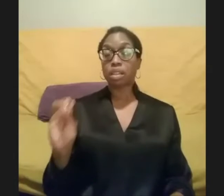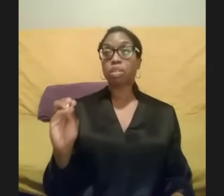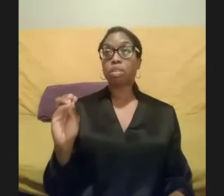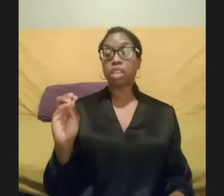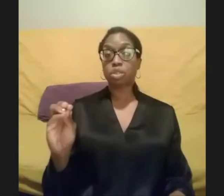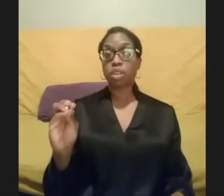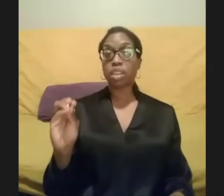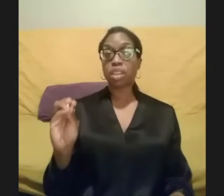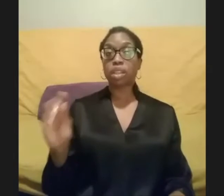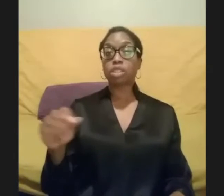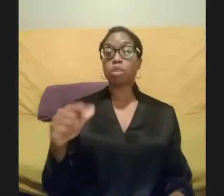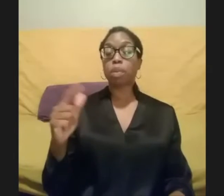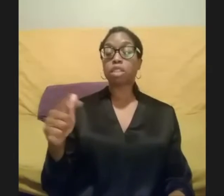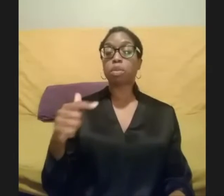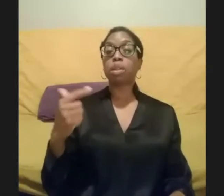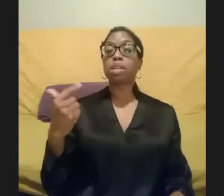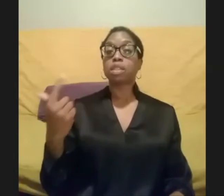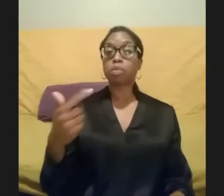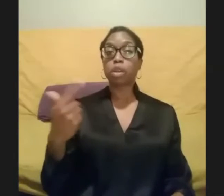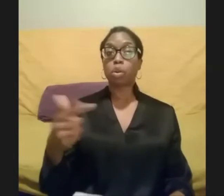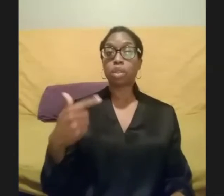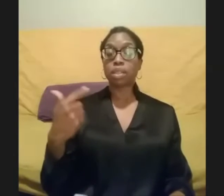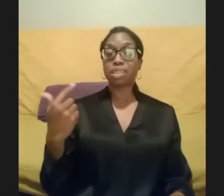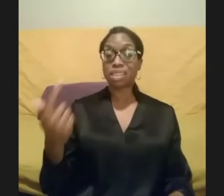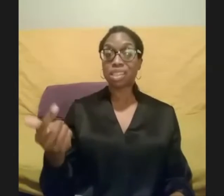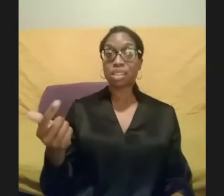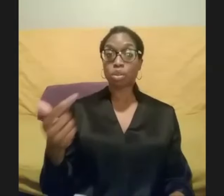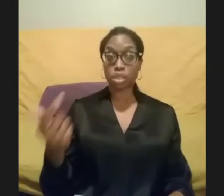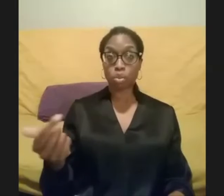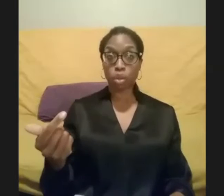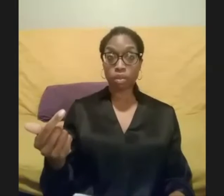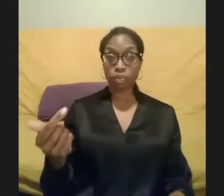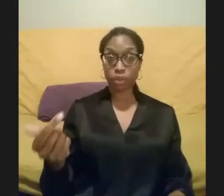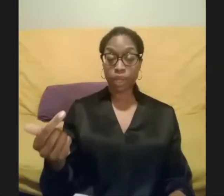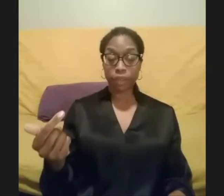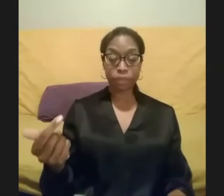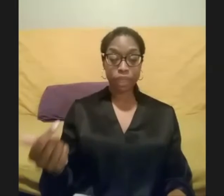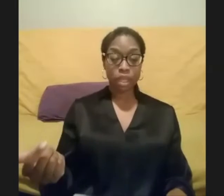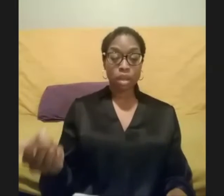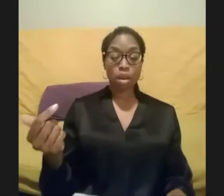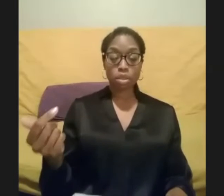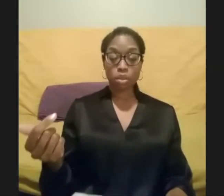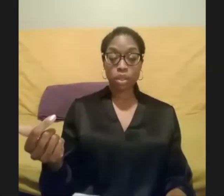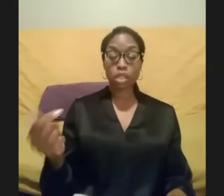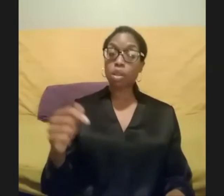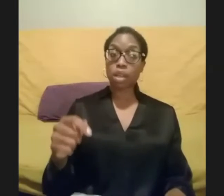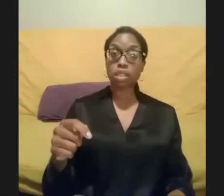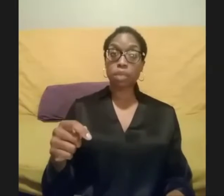clinical history that relates to possible sigmoid colon disease or disorder, okay? Also, there is a colonoscopy. That